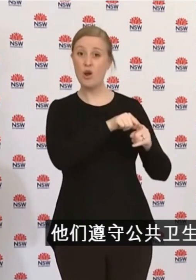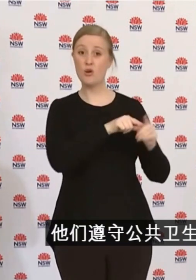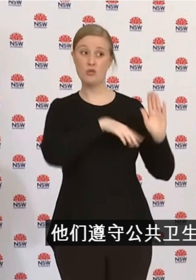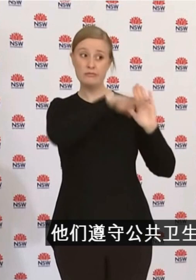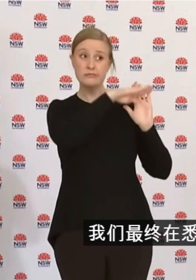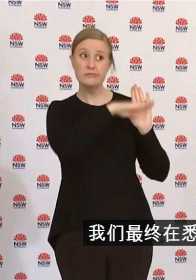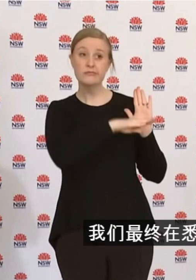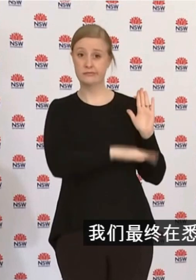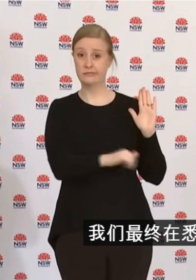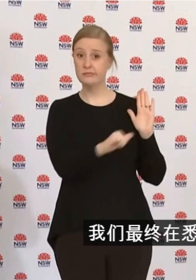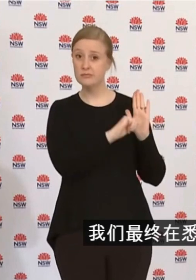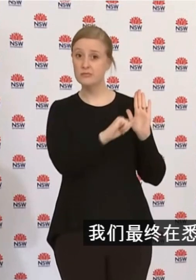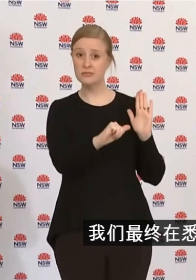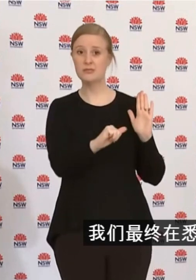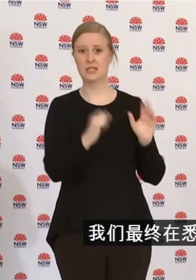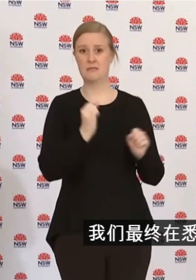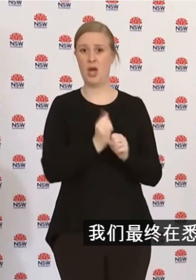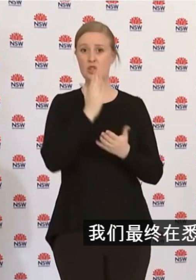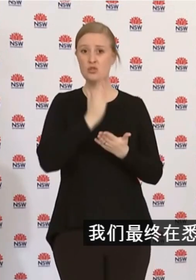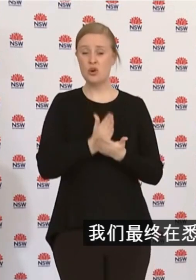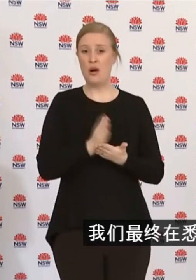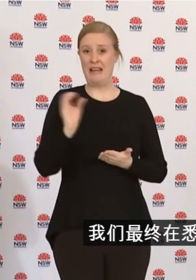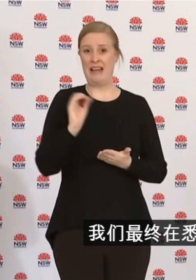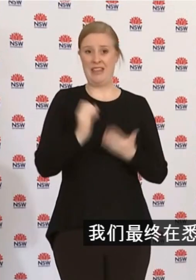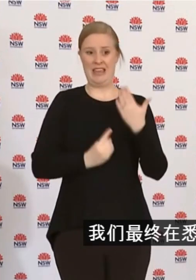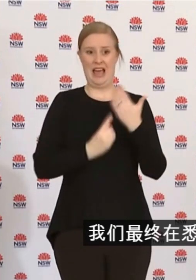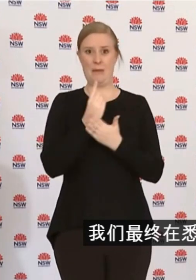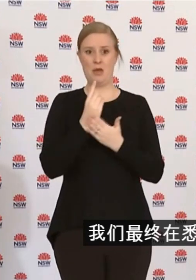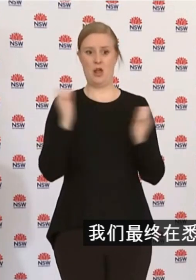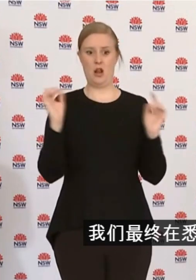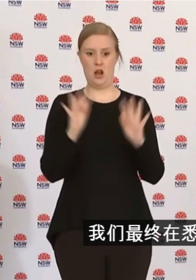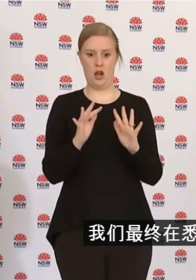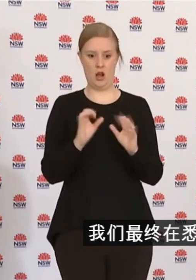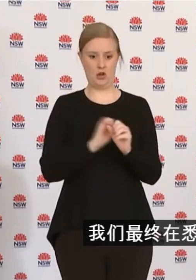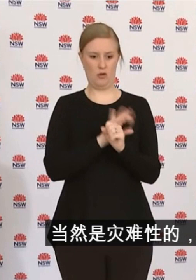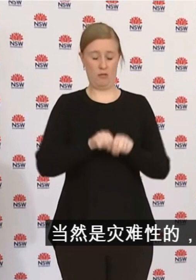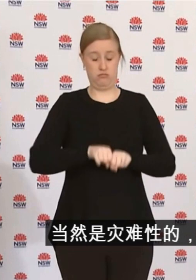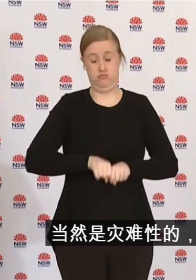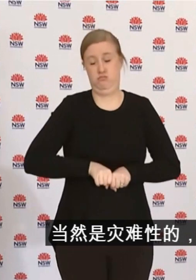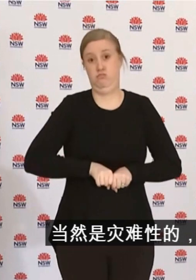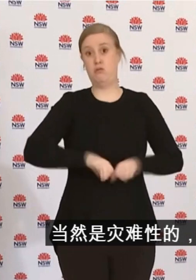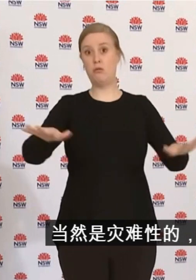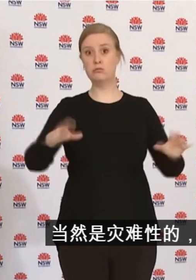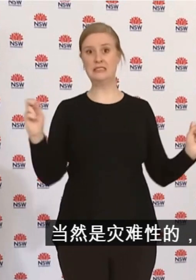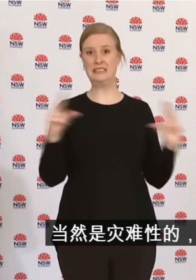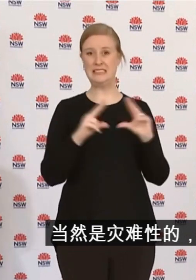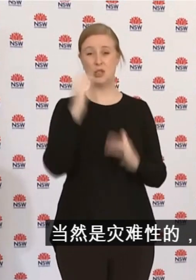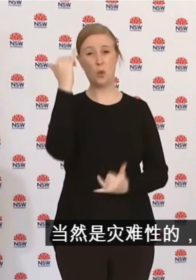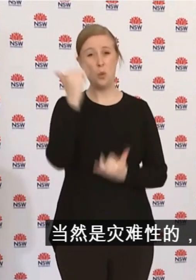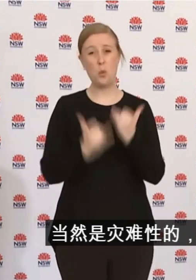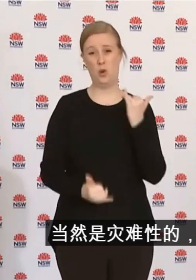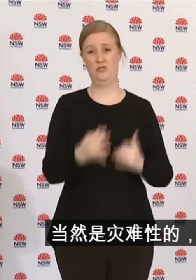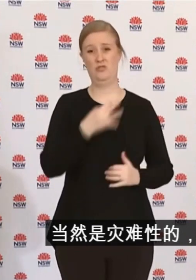and in fact we don't get a situation where we end up with a spreading event in Sydney, which would of course be disastrous. But